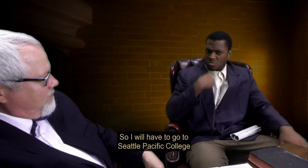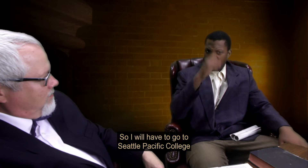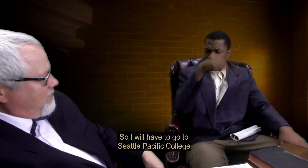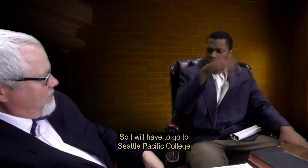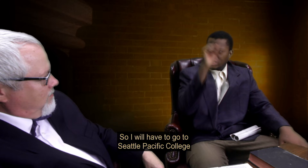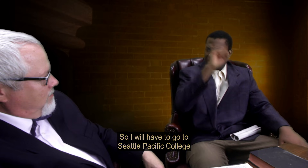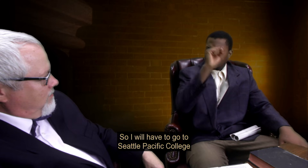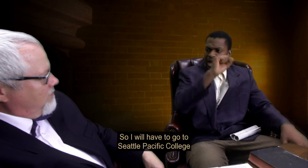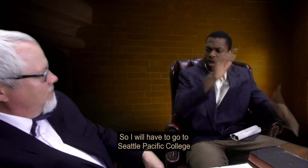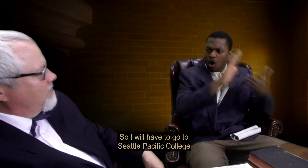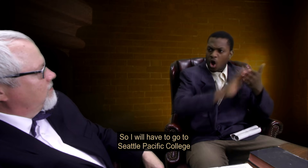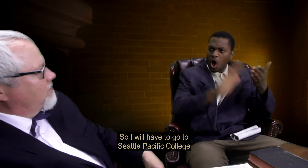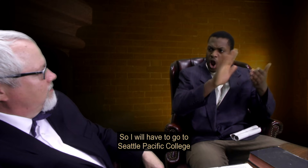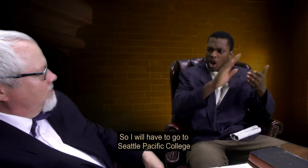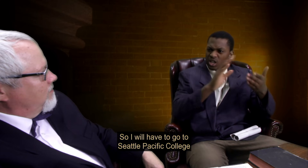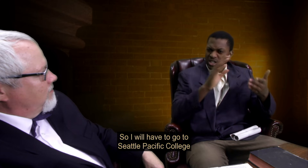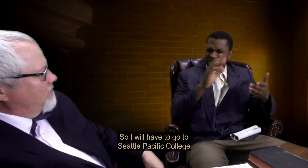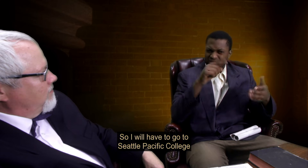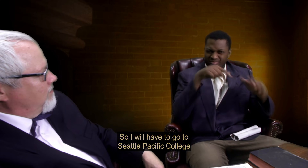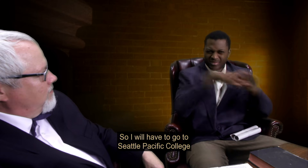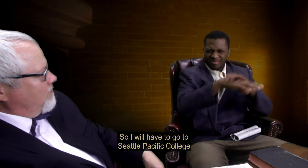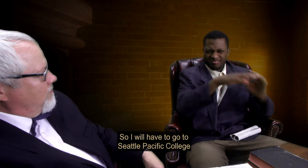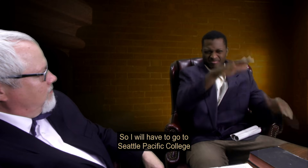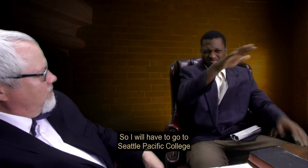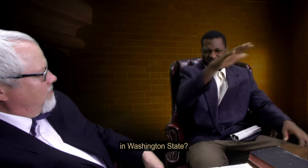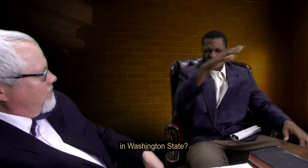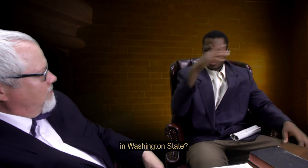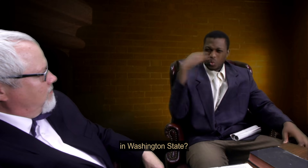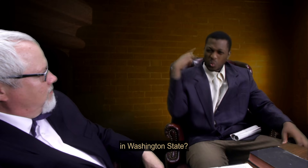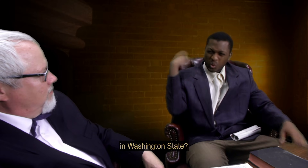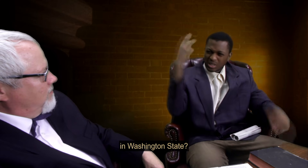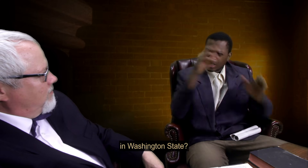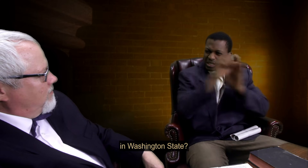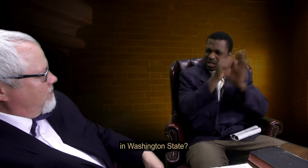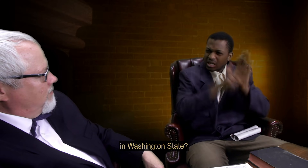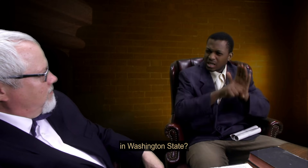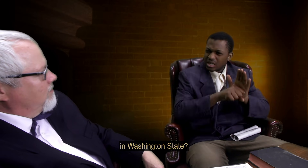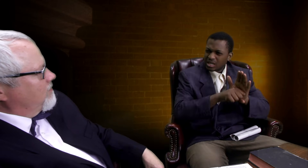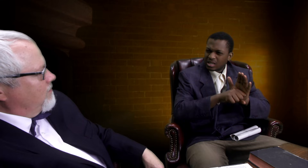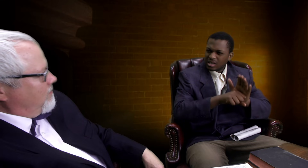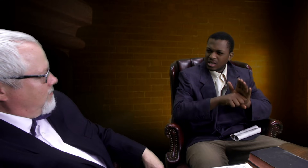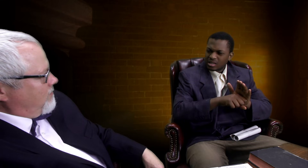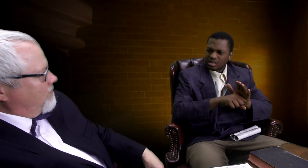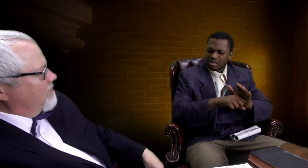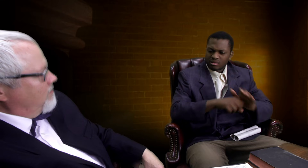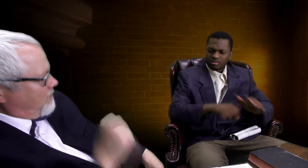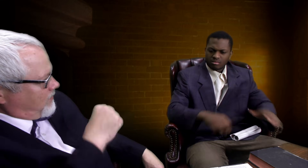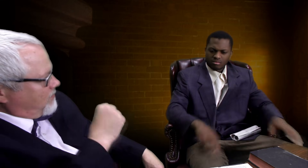So I will have to go to Seattle Pacific College in Washington State?